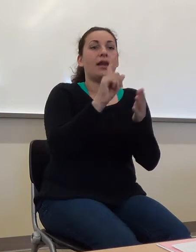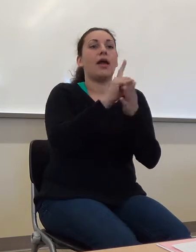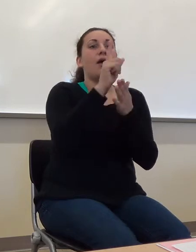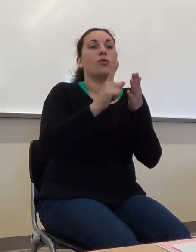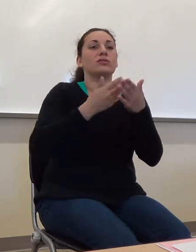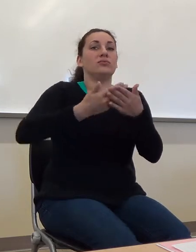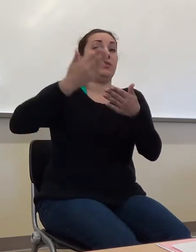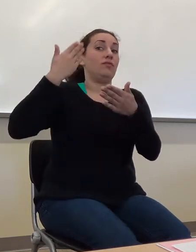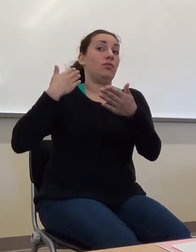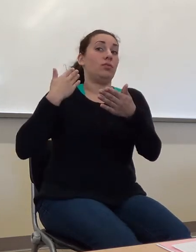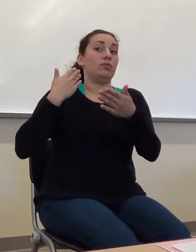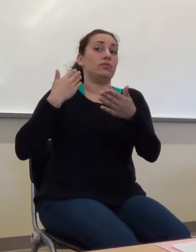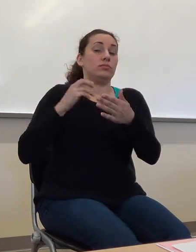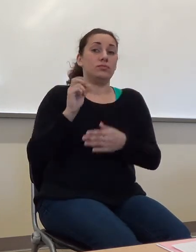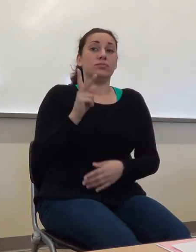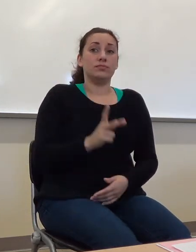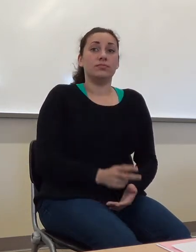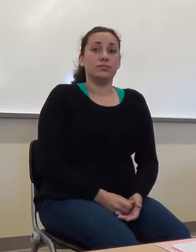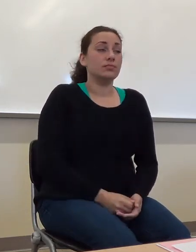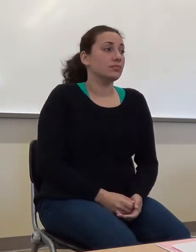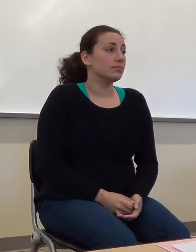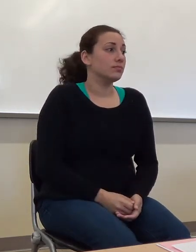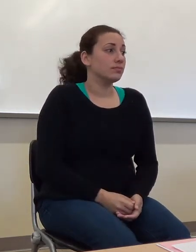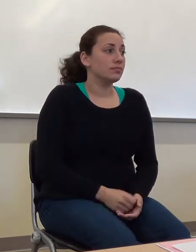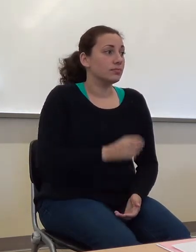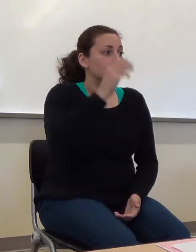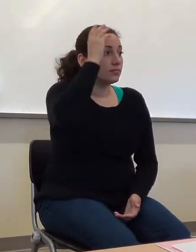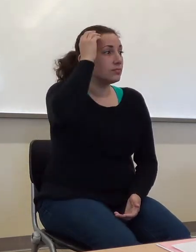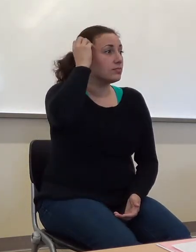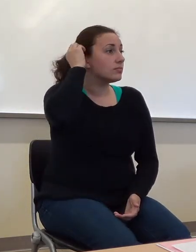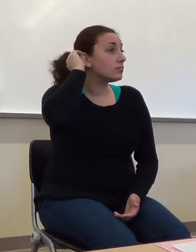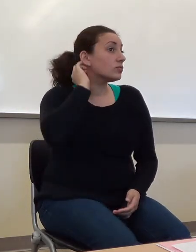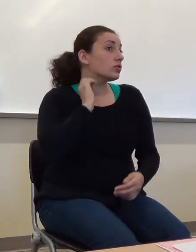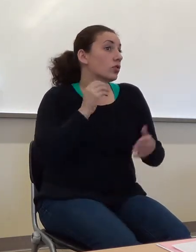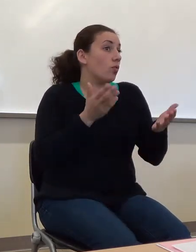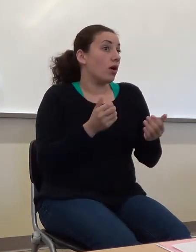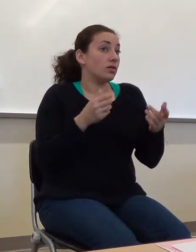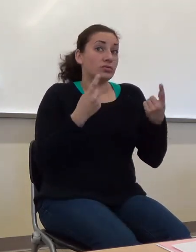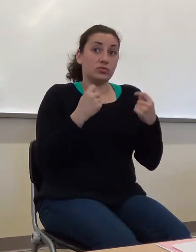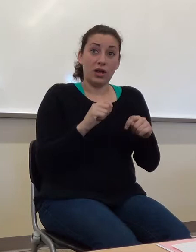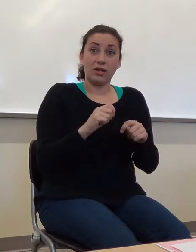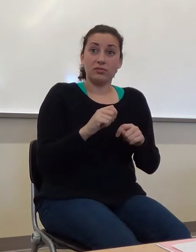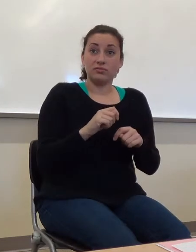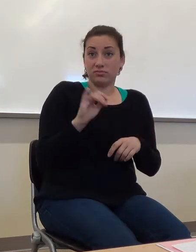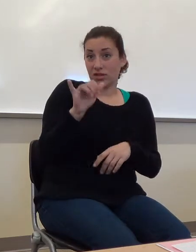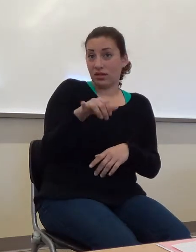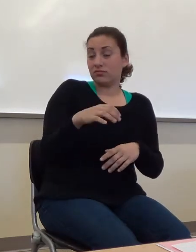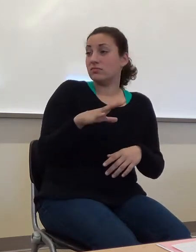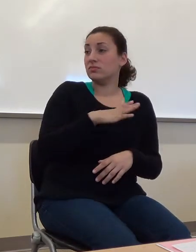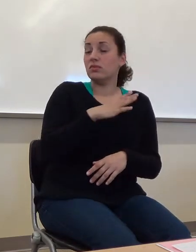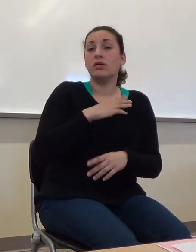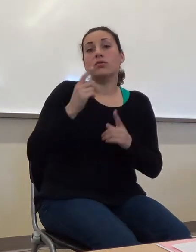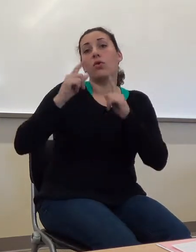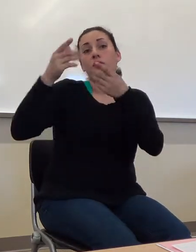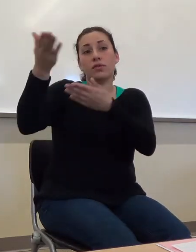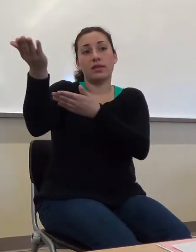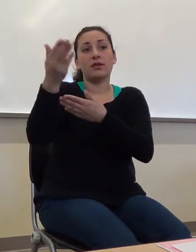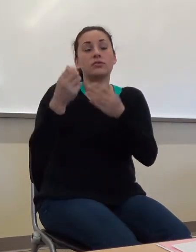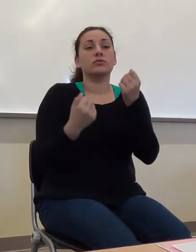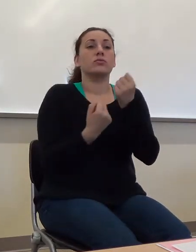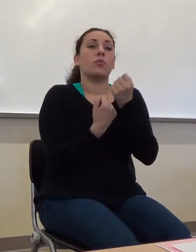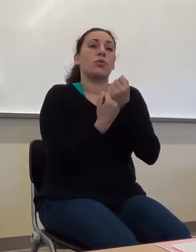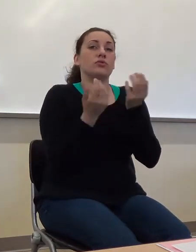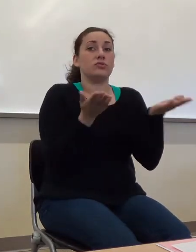in advance, okay? So if you want to do that, you need to start thinking about getting over there, because a week from